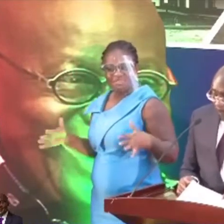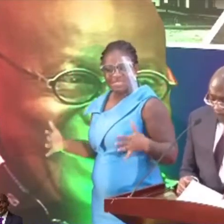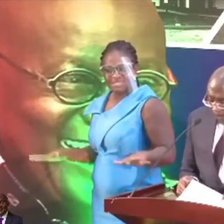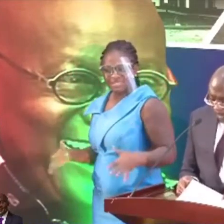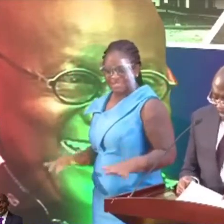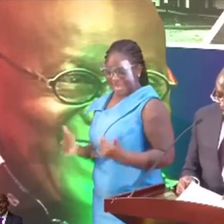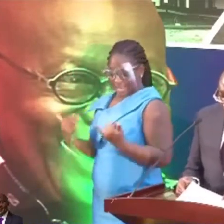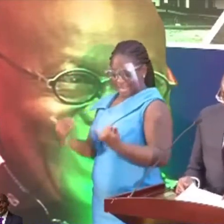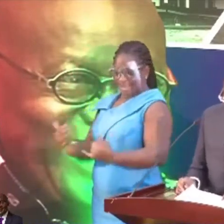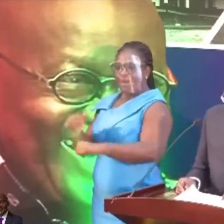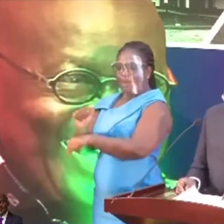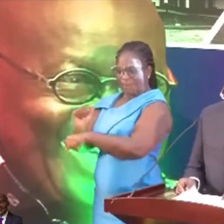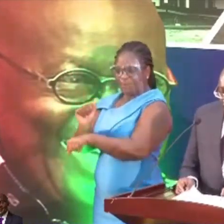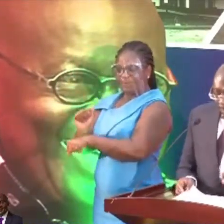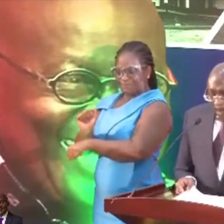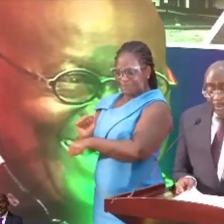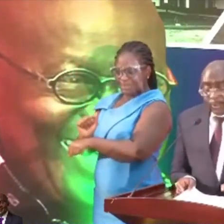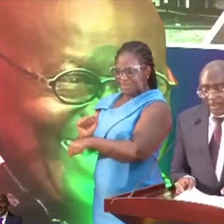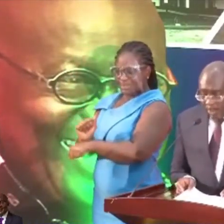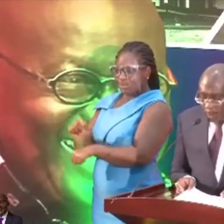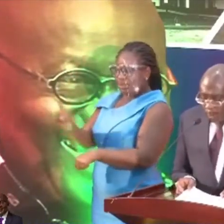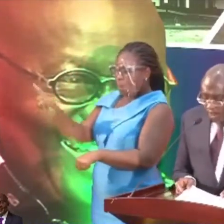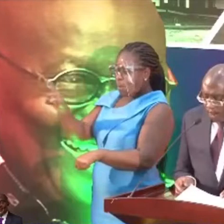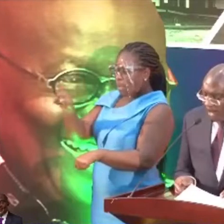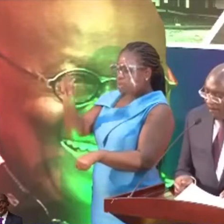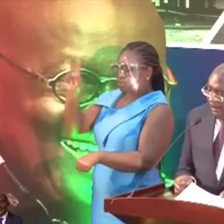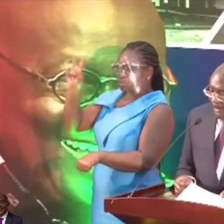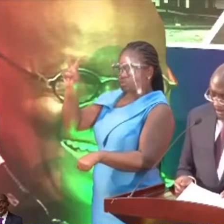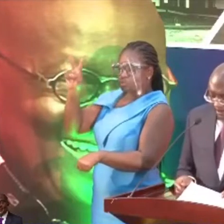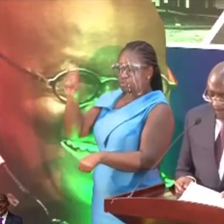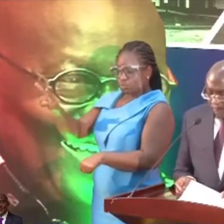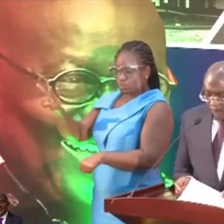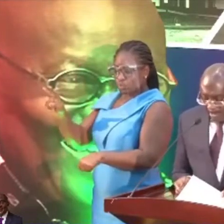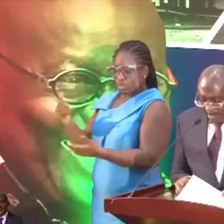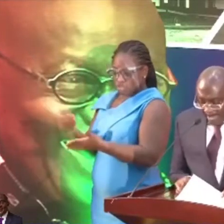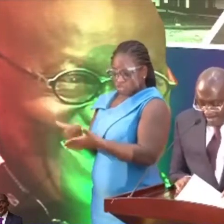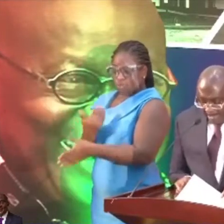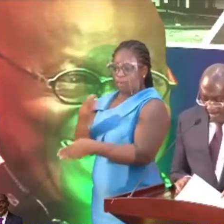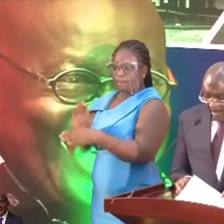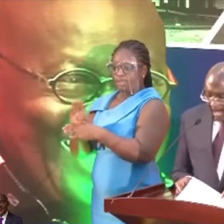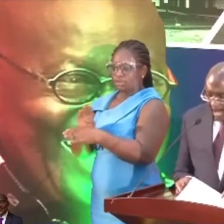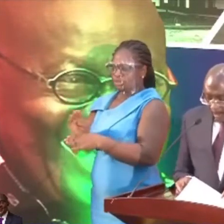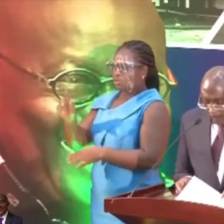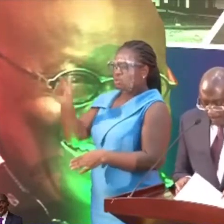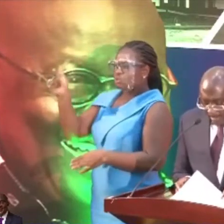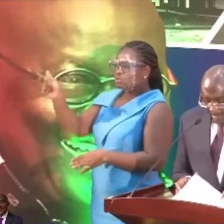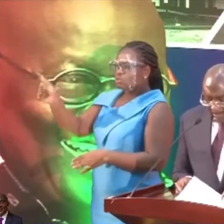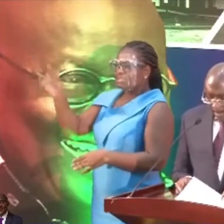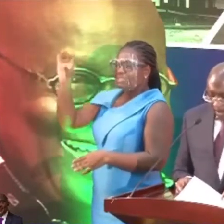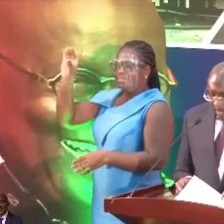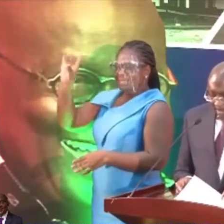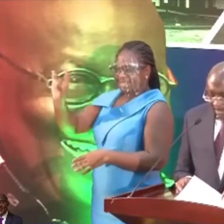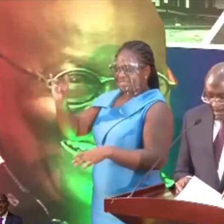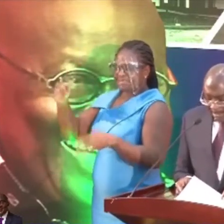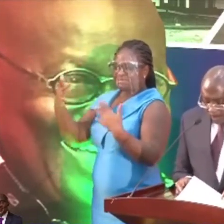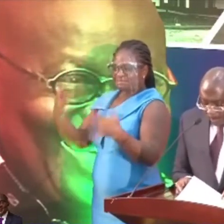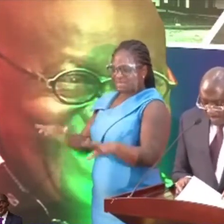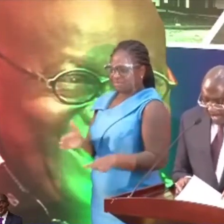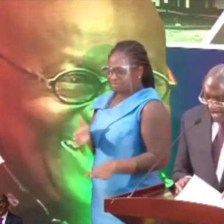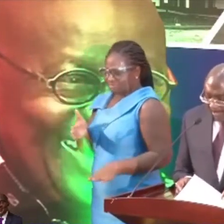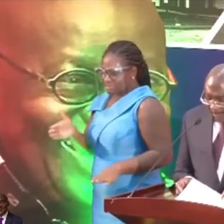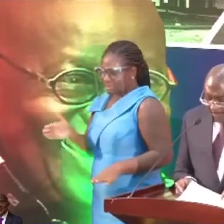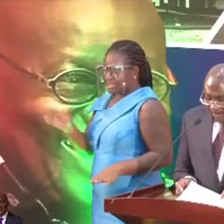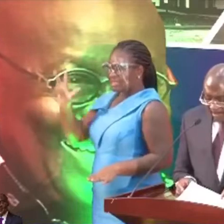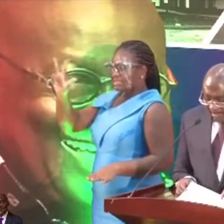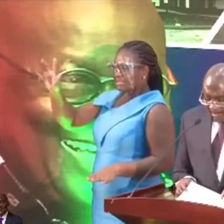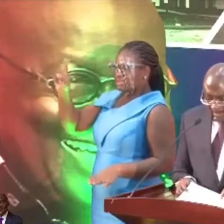are operational. Of the 122 new companies, 28 are completed, whilst 31 are